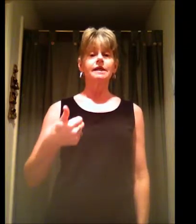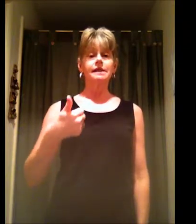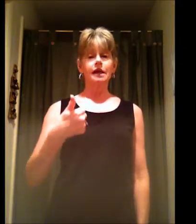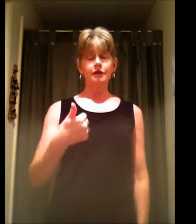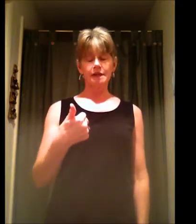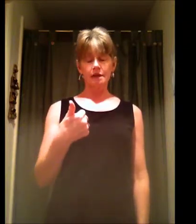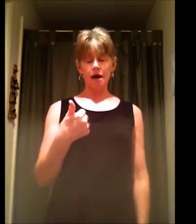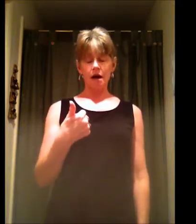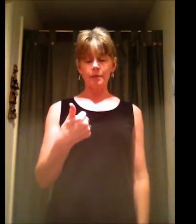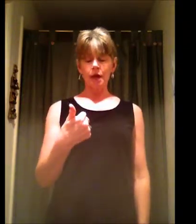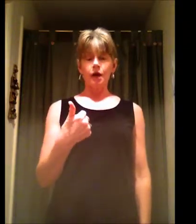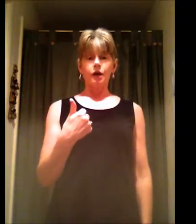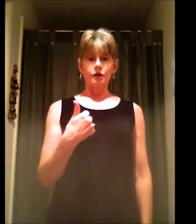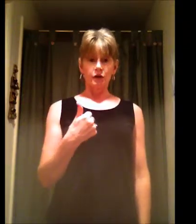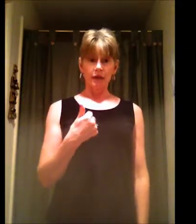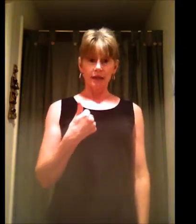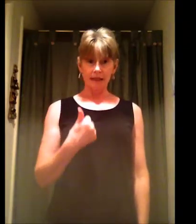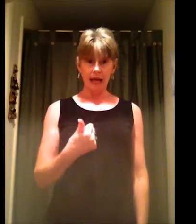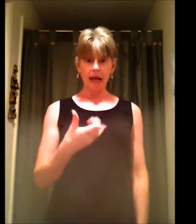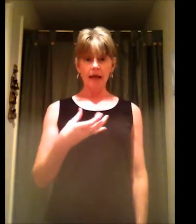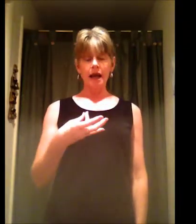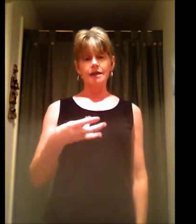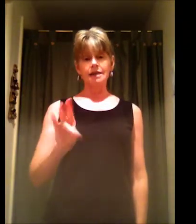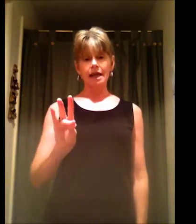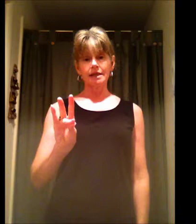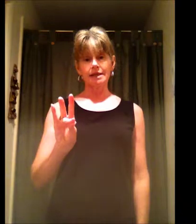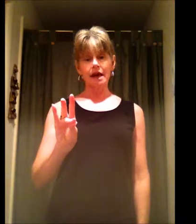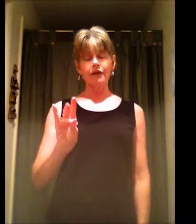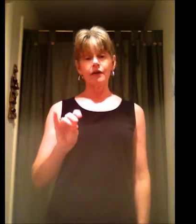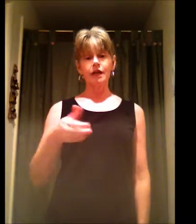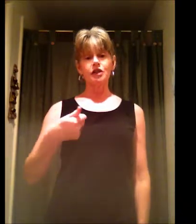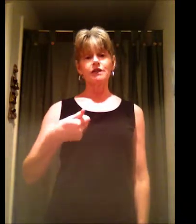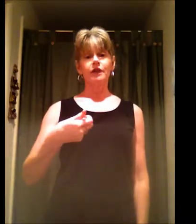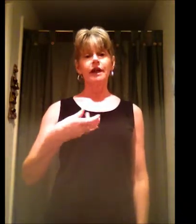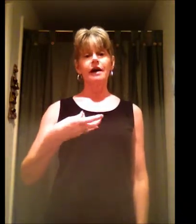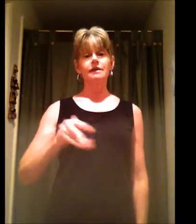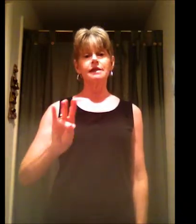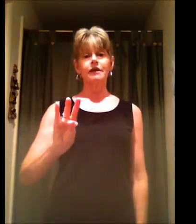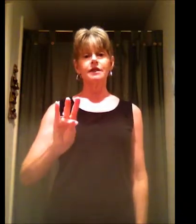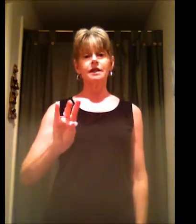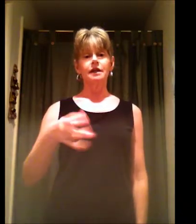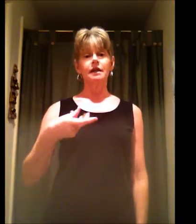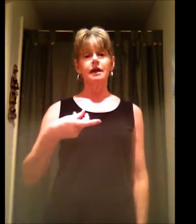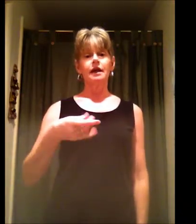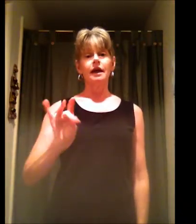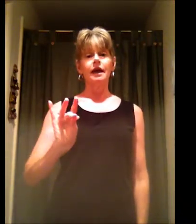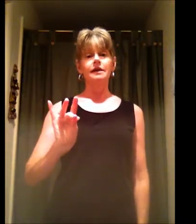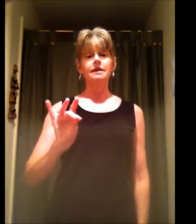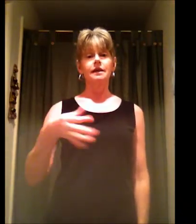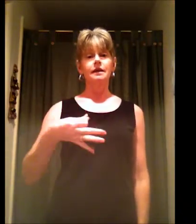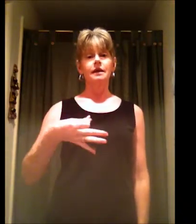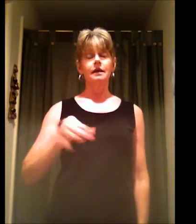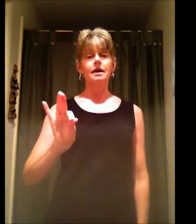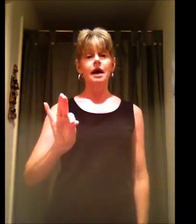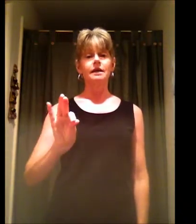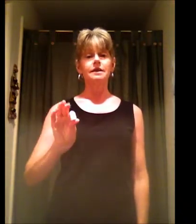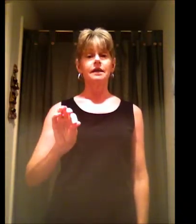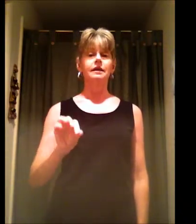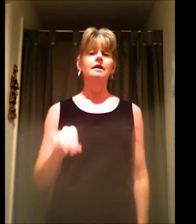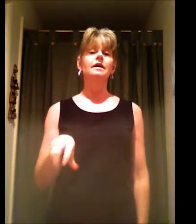instead of doing the 10 and say the 7, they just fling out 17, 18, 19.